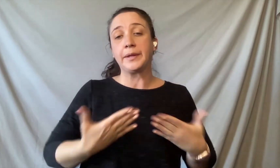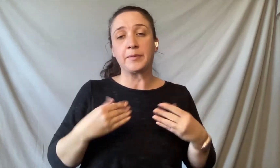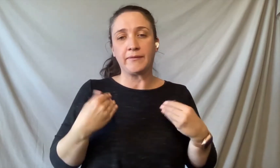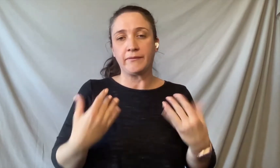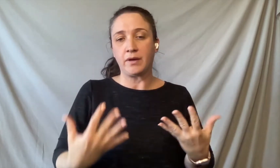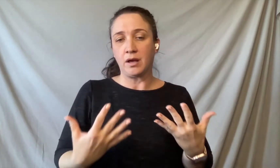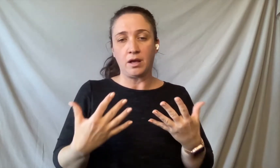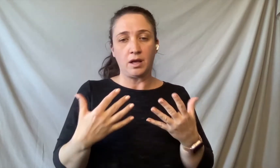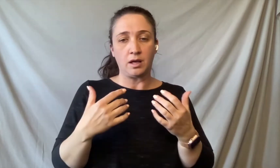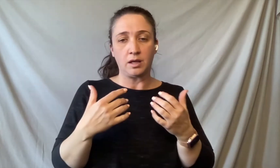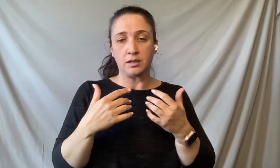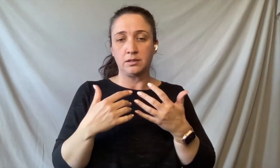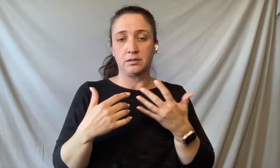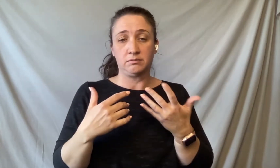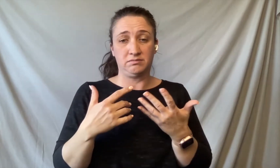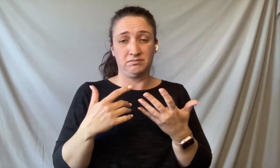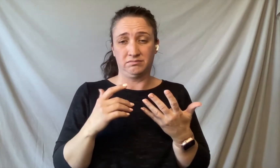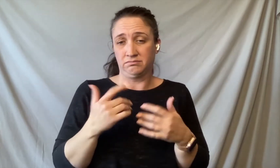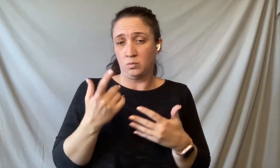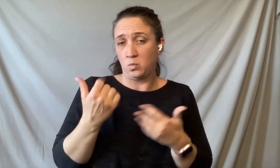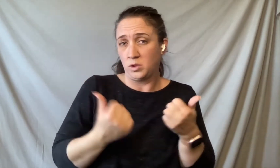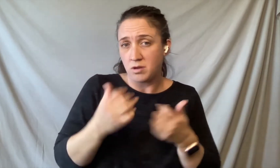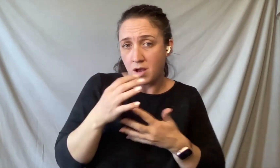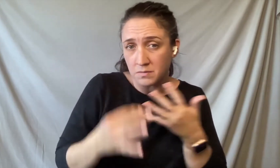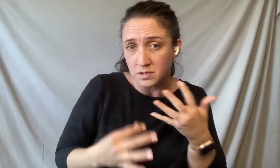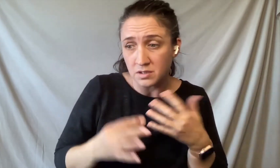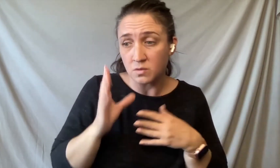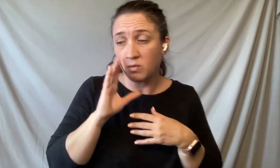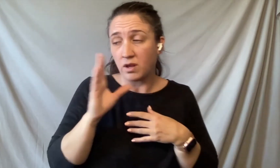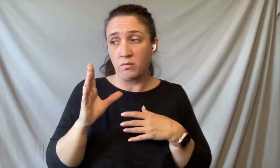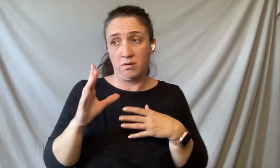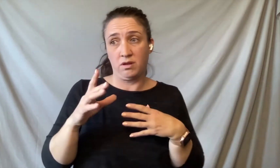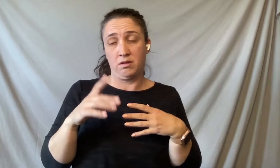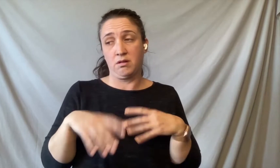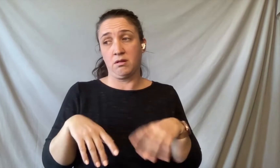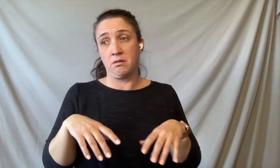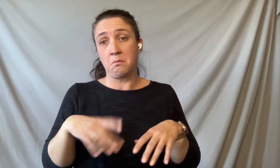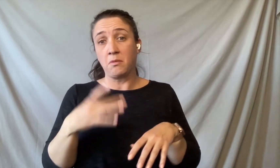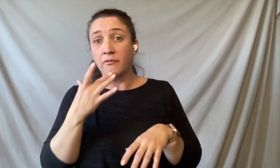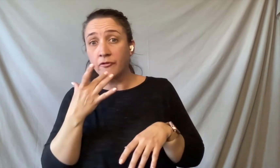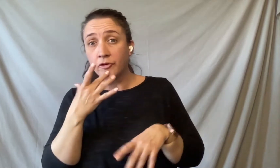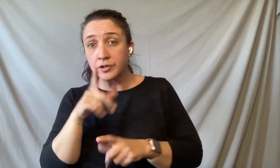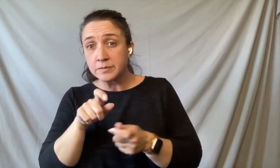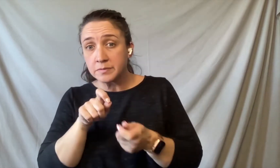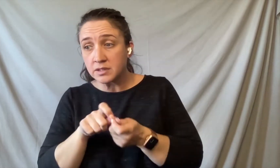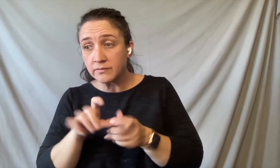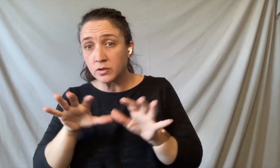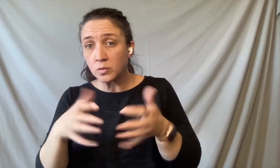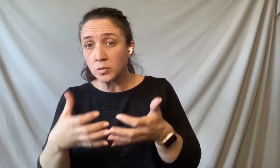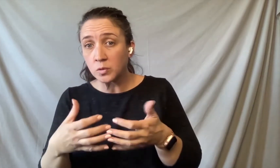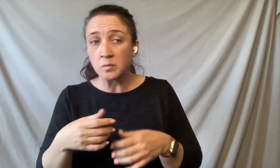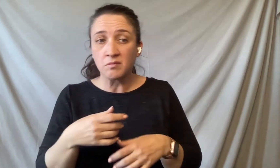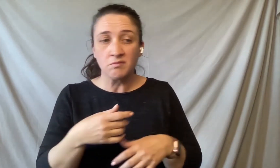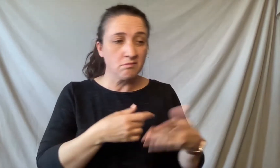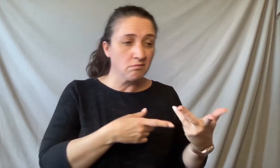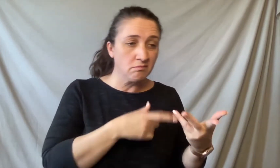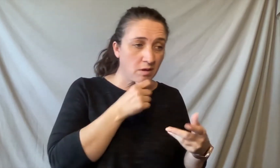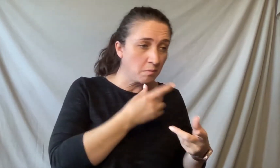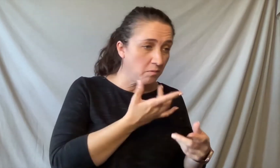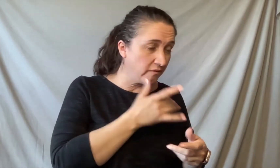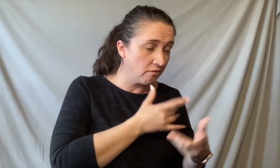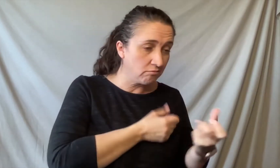option. Are we going to have preference points for certain groups? You know, and I think it starts to